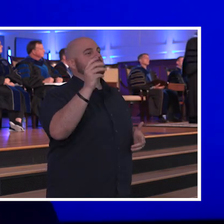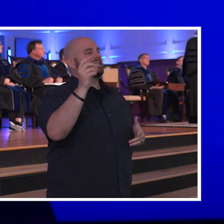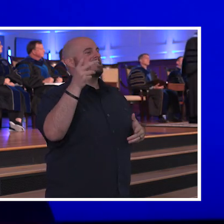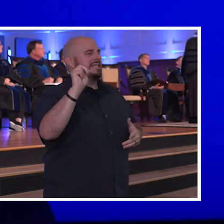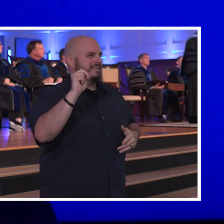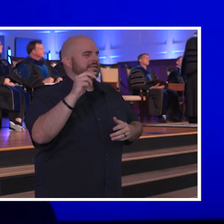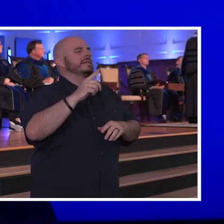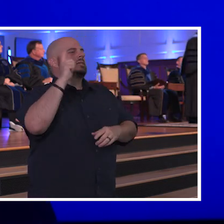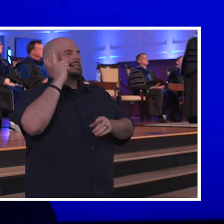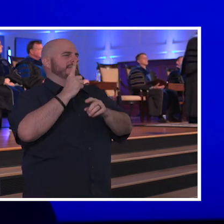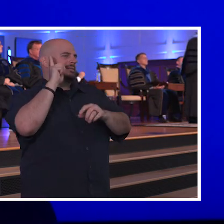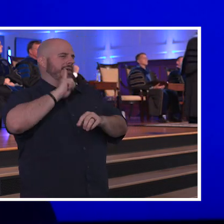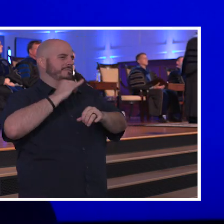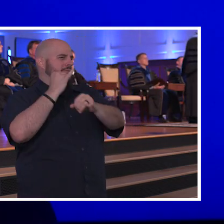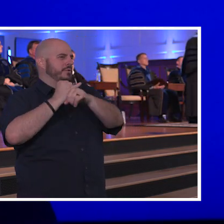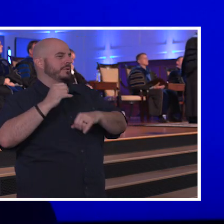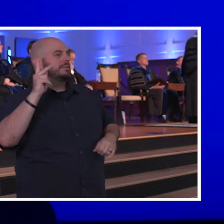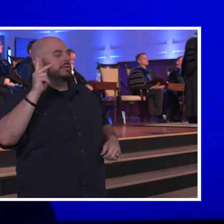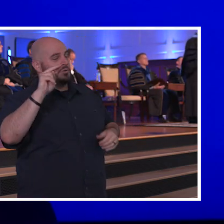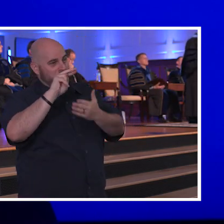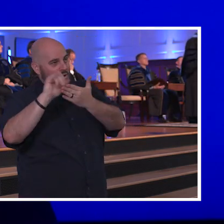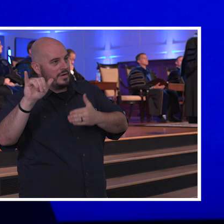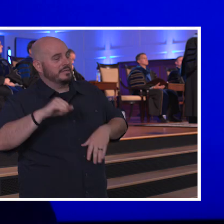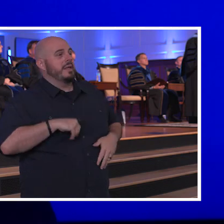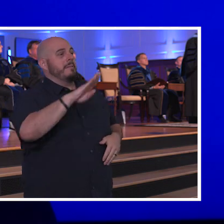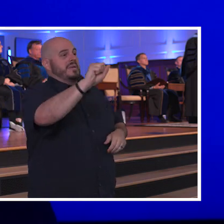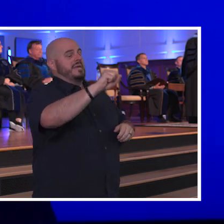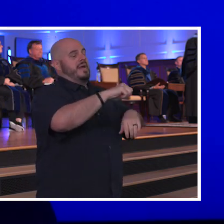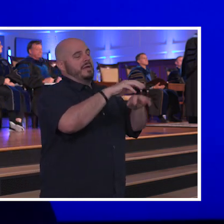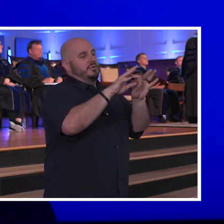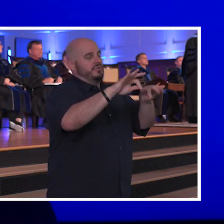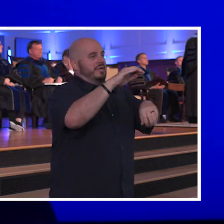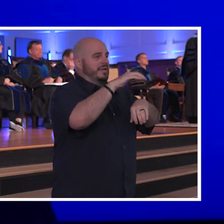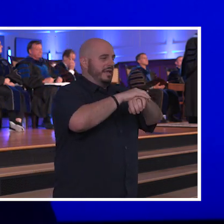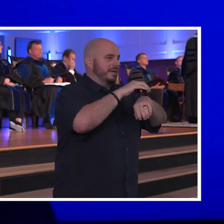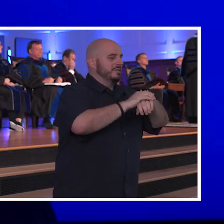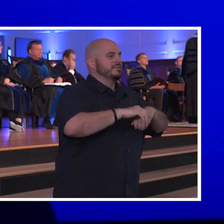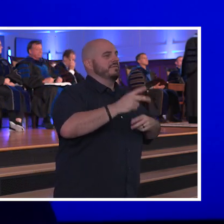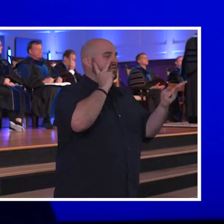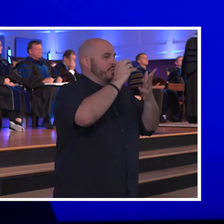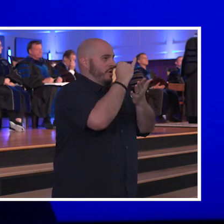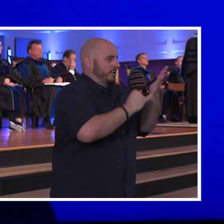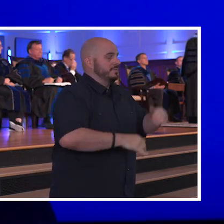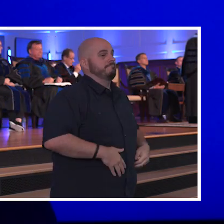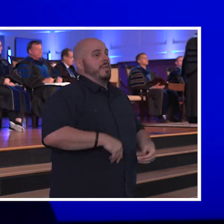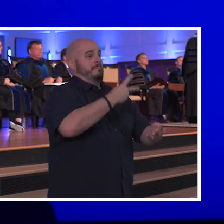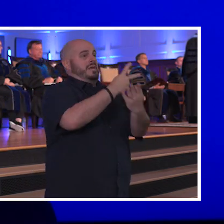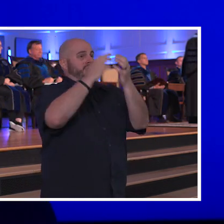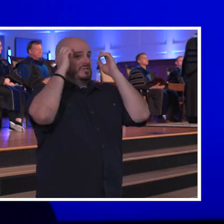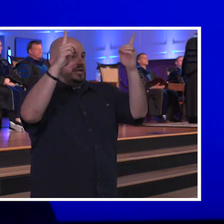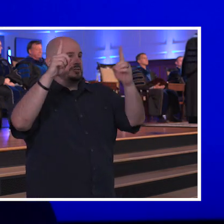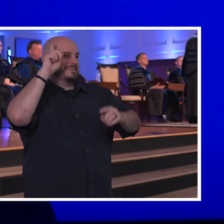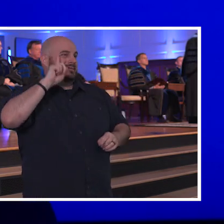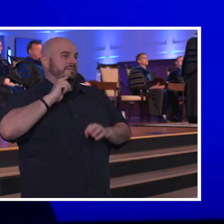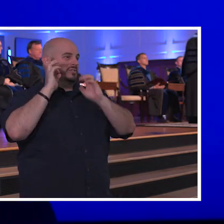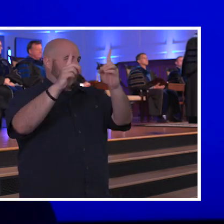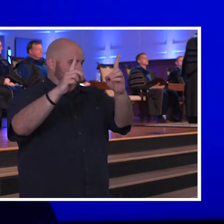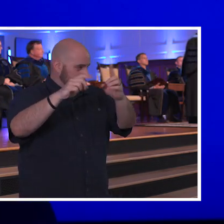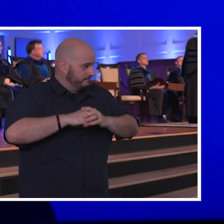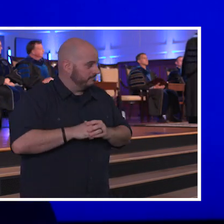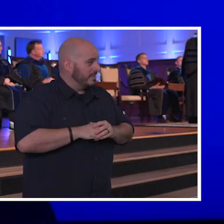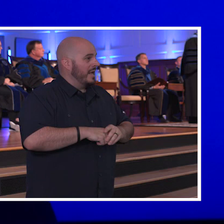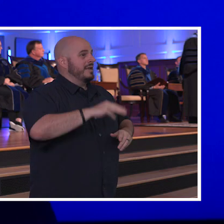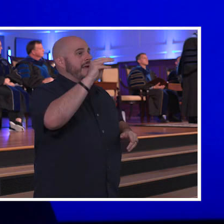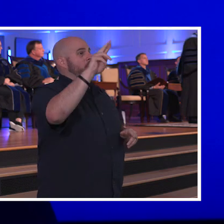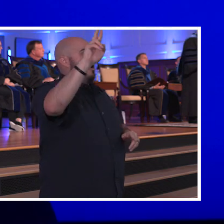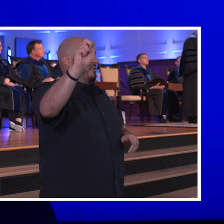She holds a BA degree in English and Visual Arts and a Master of Education in Deaf Education and an MRE in